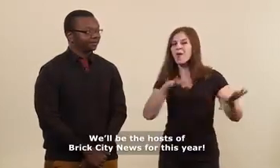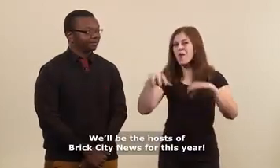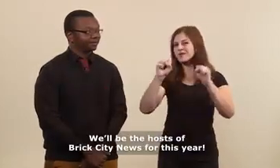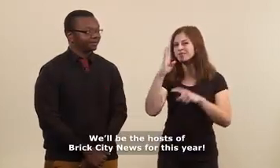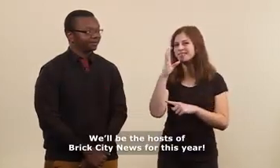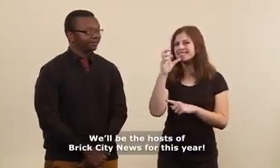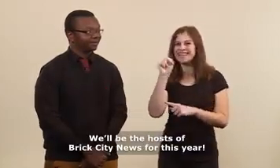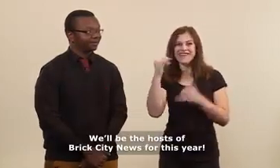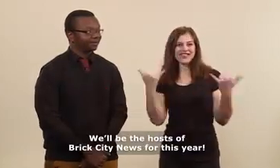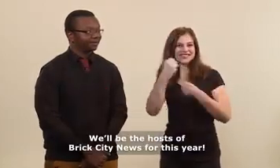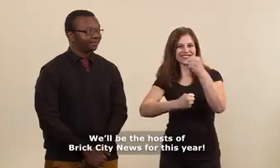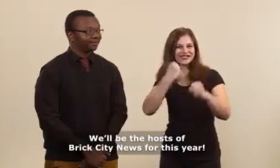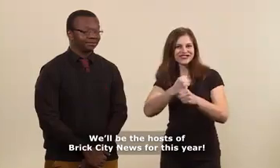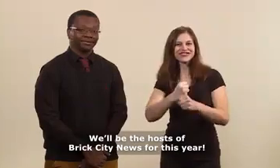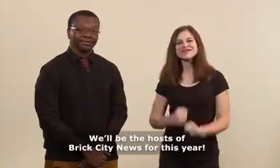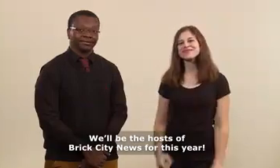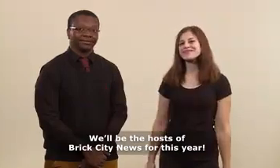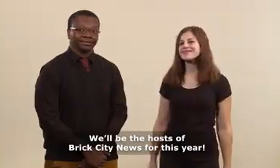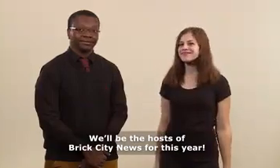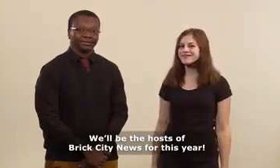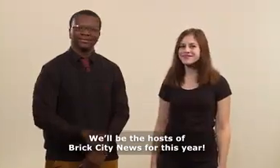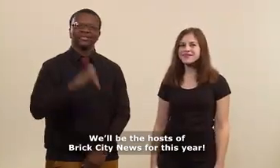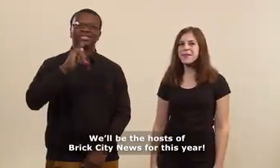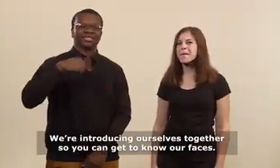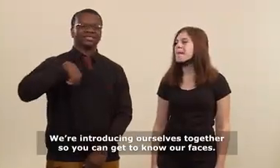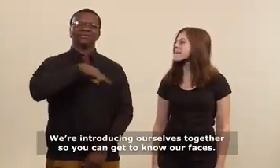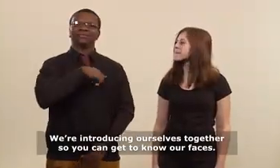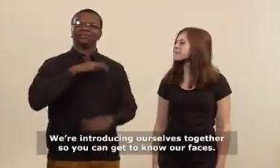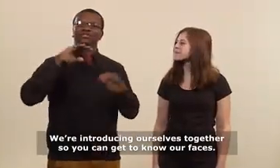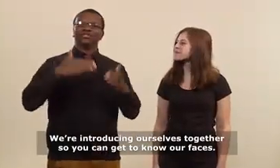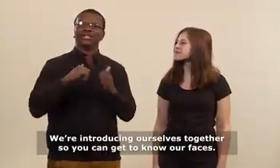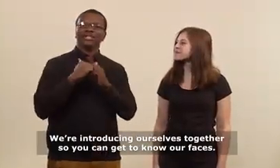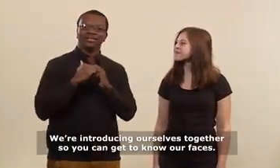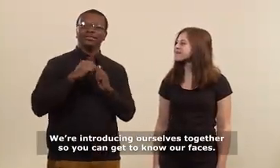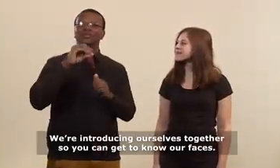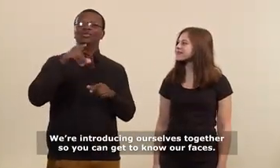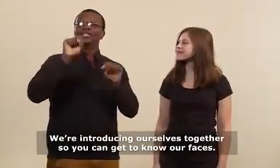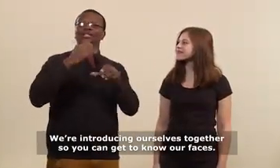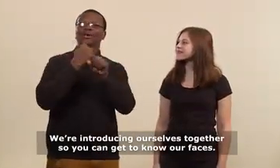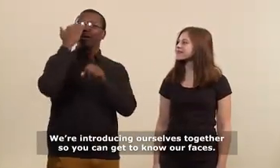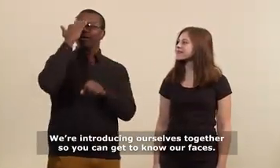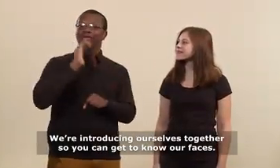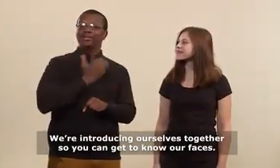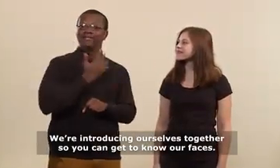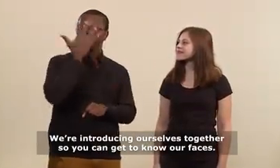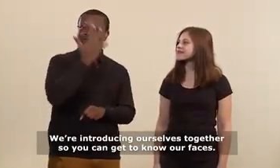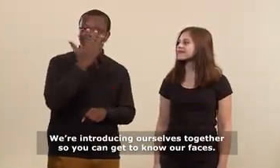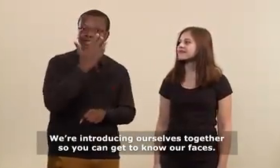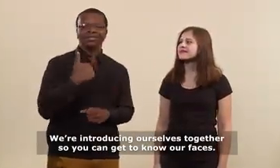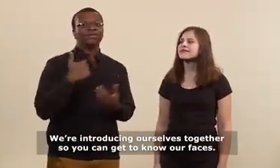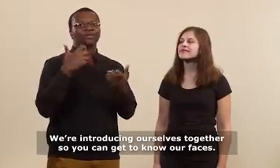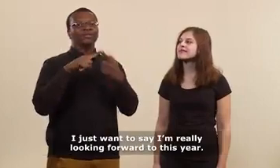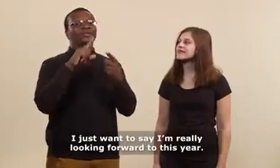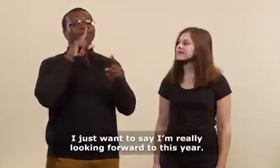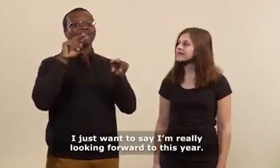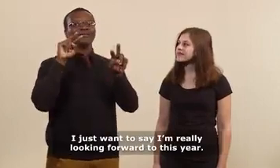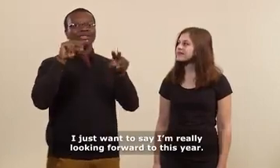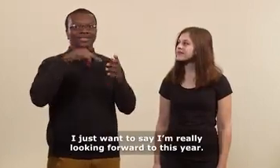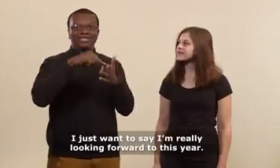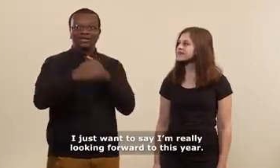Brick City News for this year. We're introducing ourselves together so you can get to know our faces. I just want to say I'm